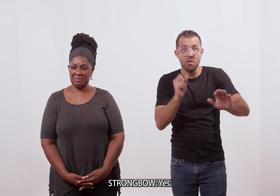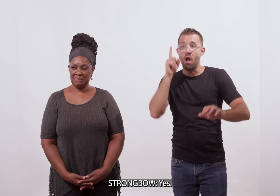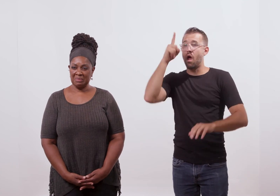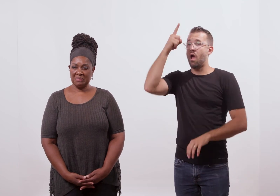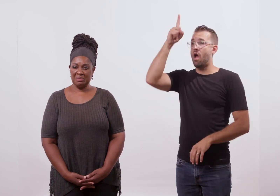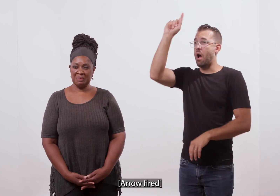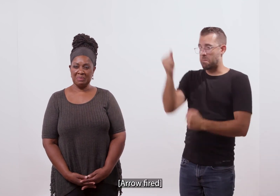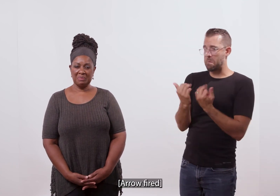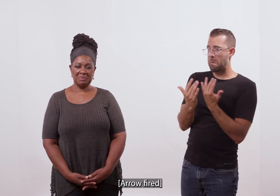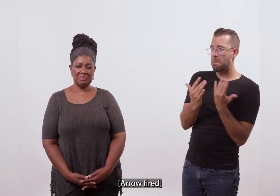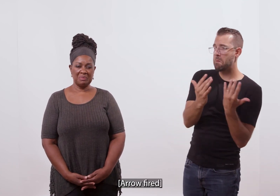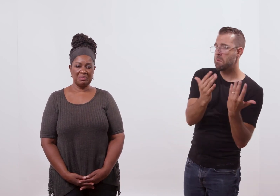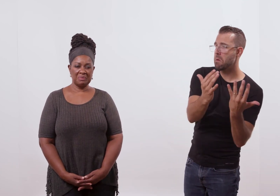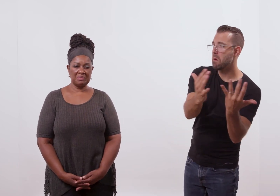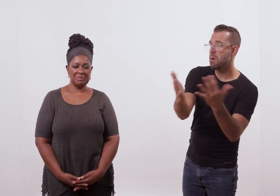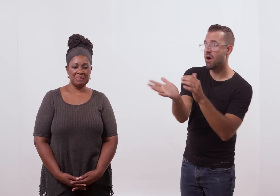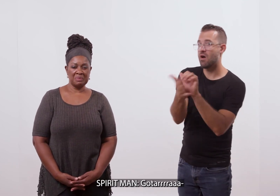Yes.